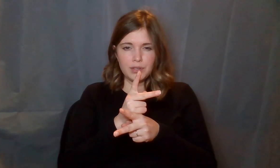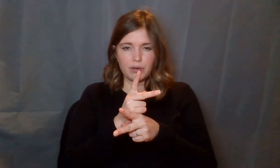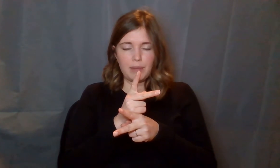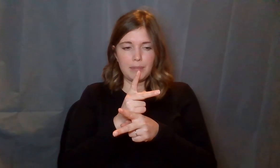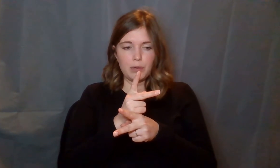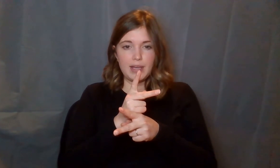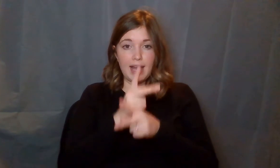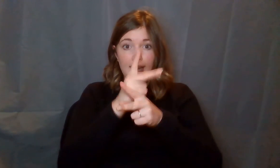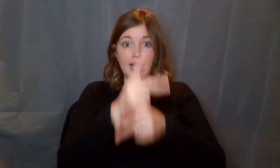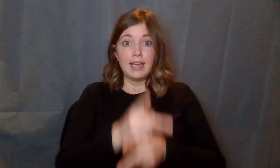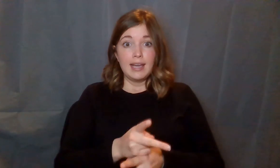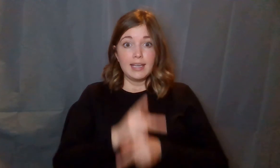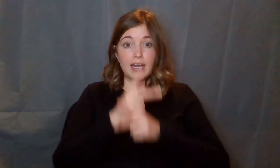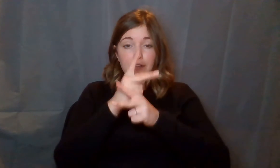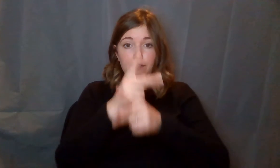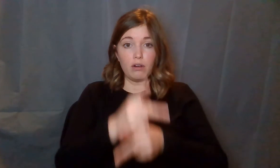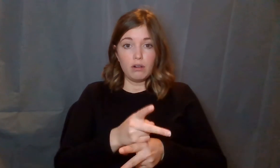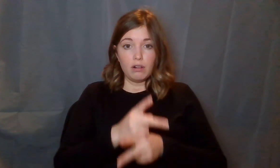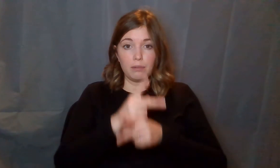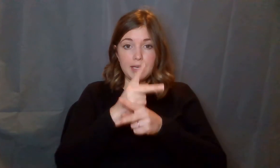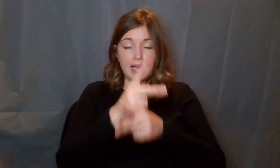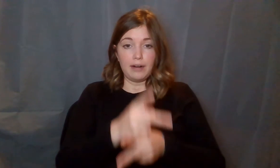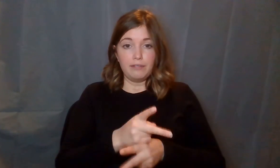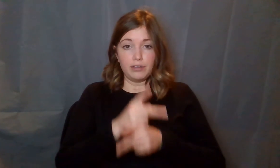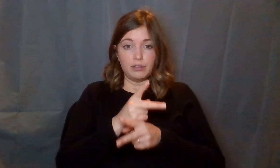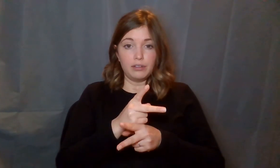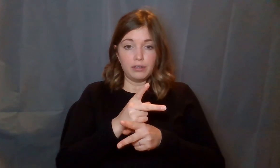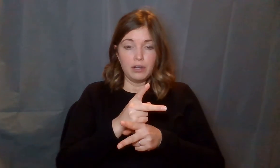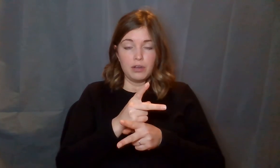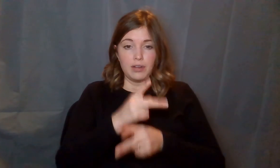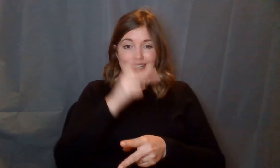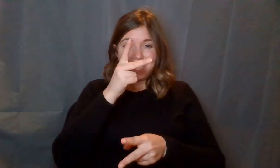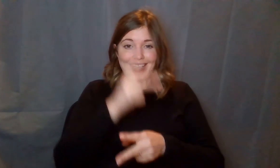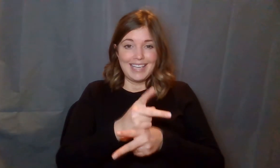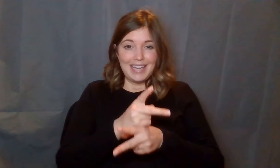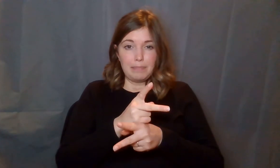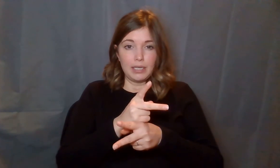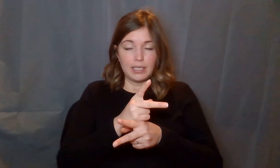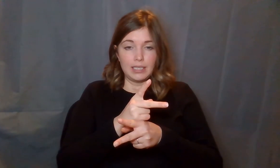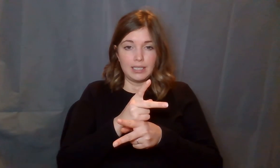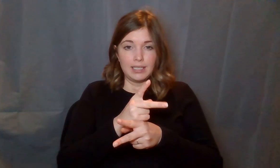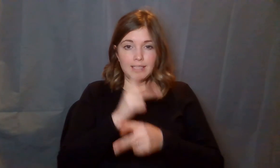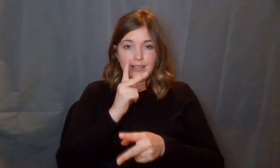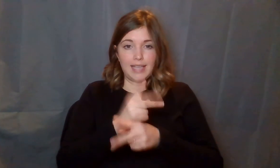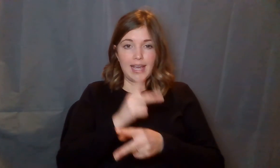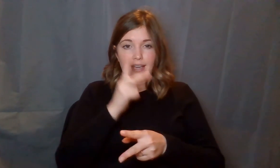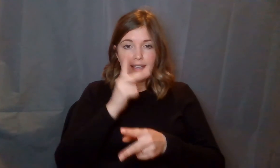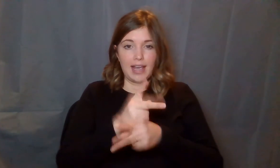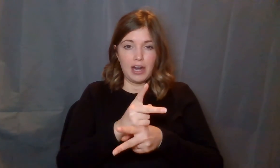So remember we had careful, be careful, keep, take